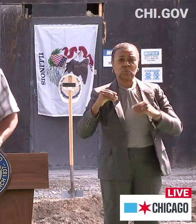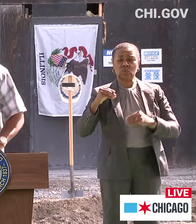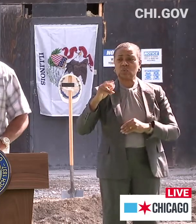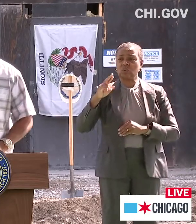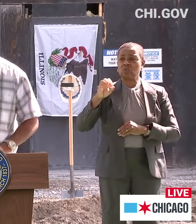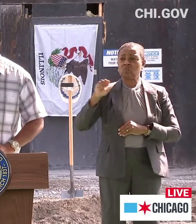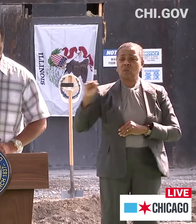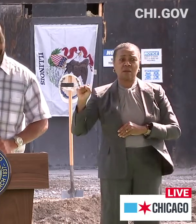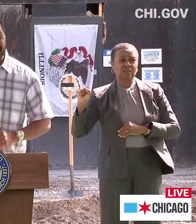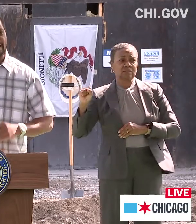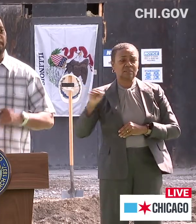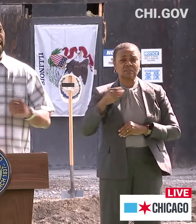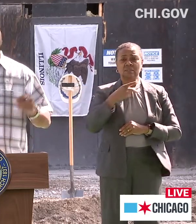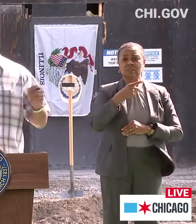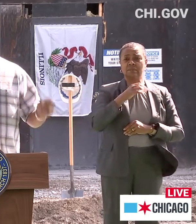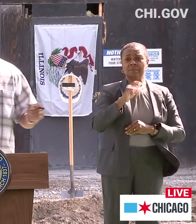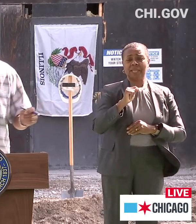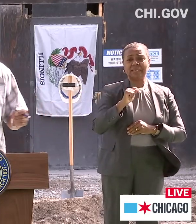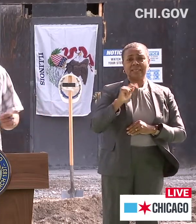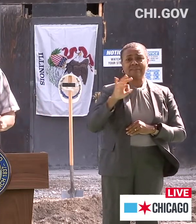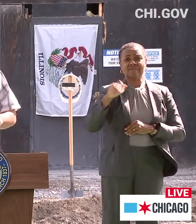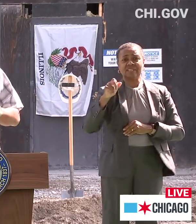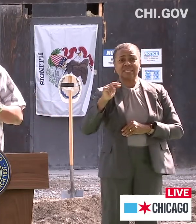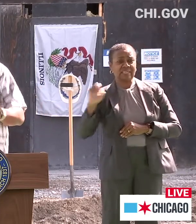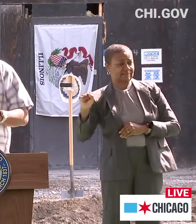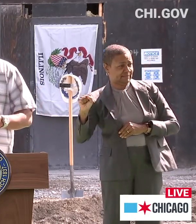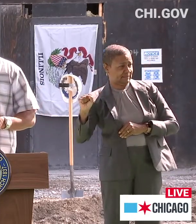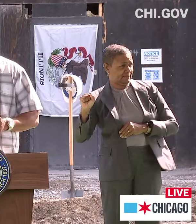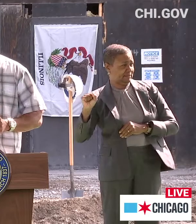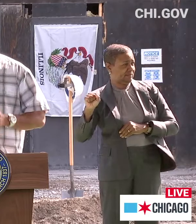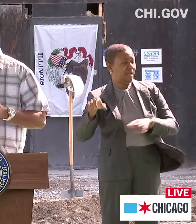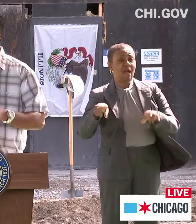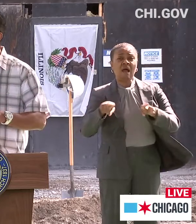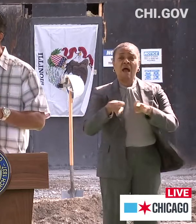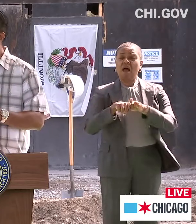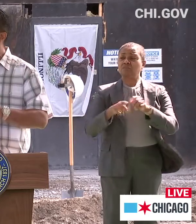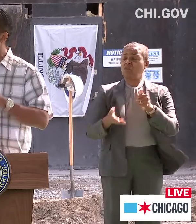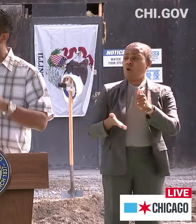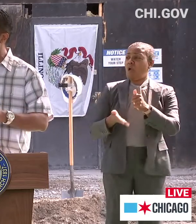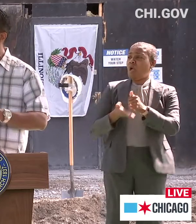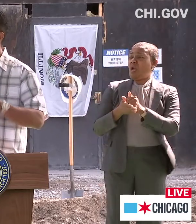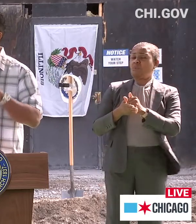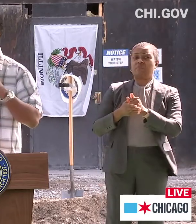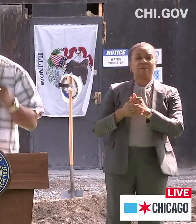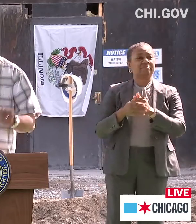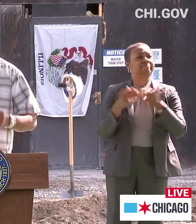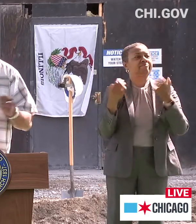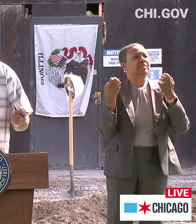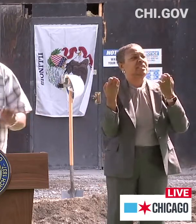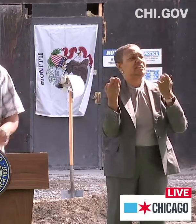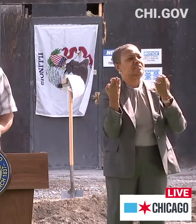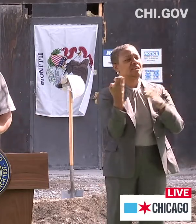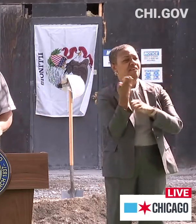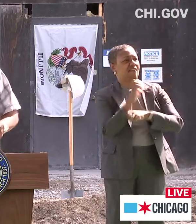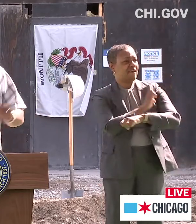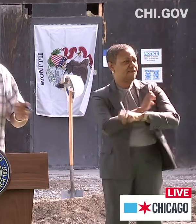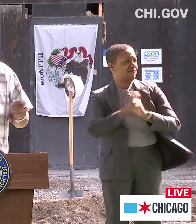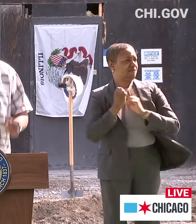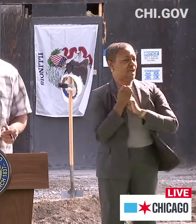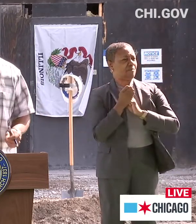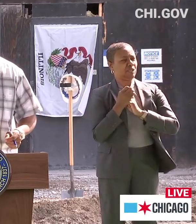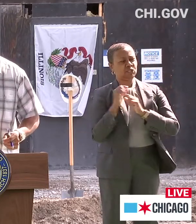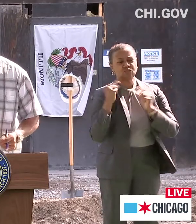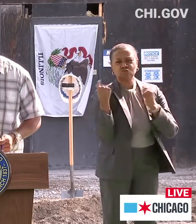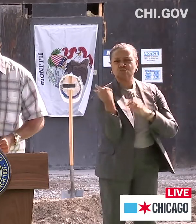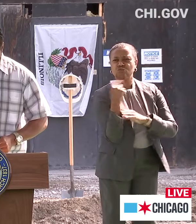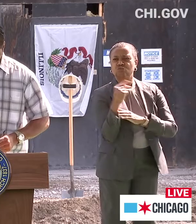Planet Fitness, and then it paved the way for Method, an environmentally green soap cleaning product here in